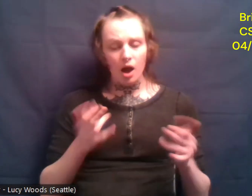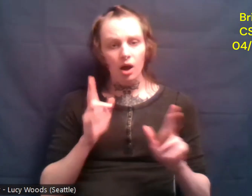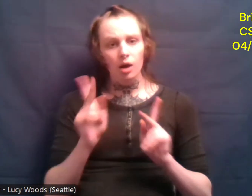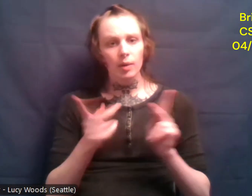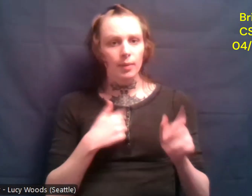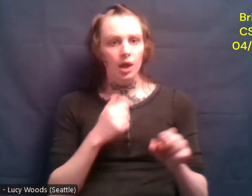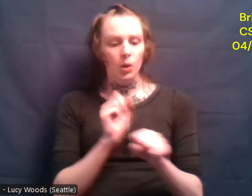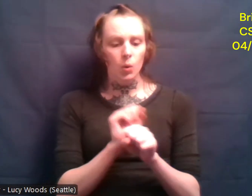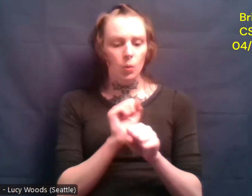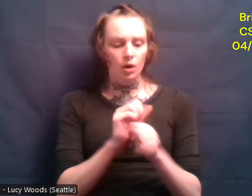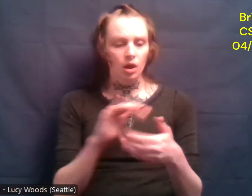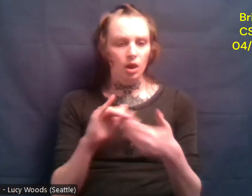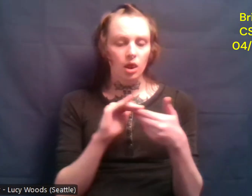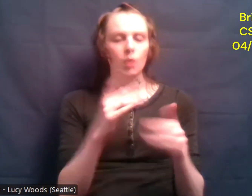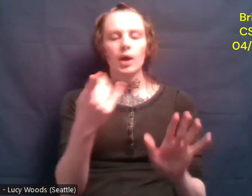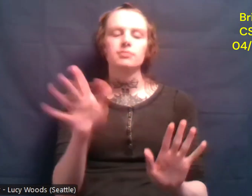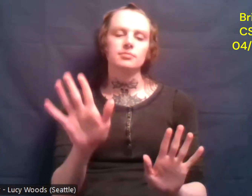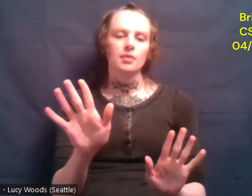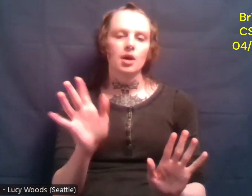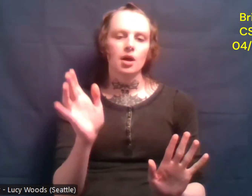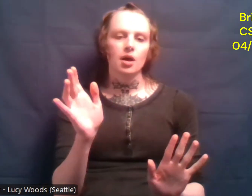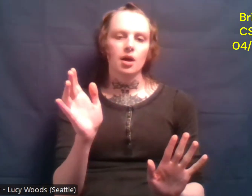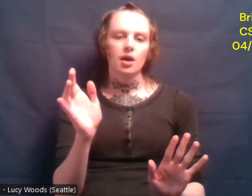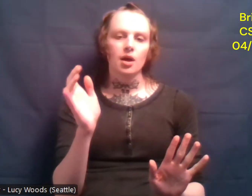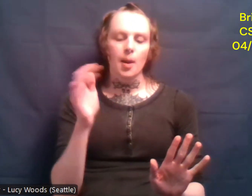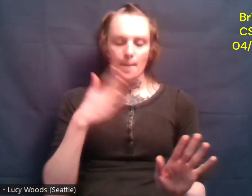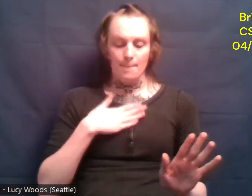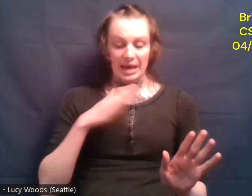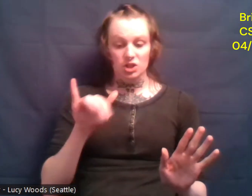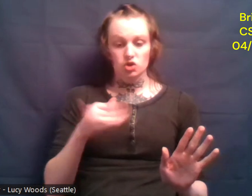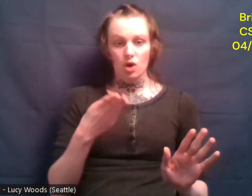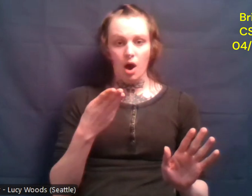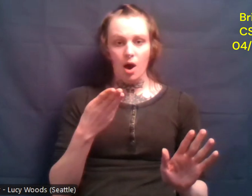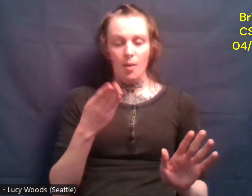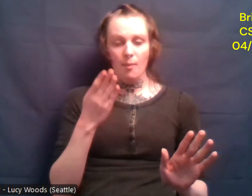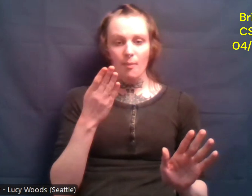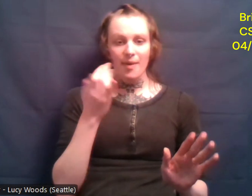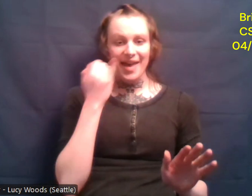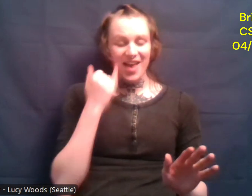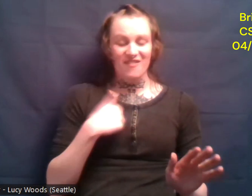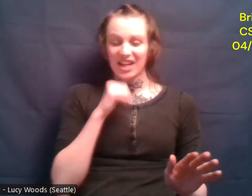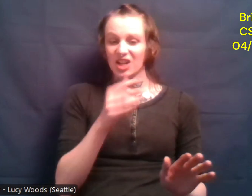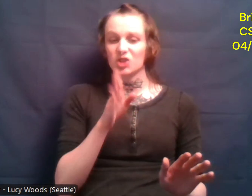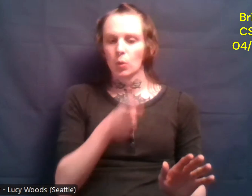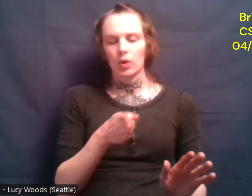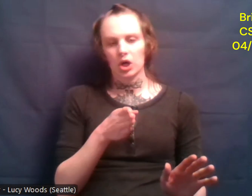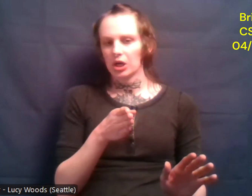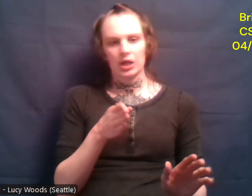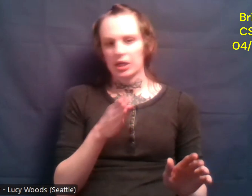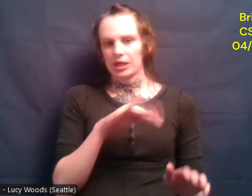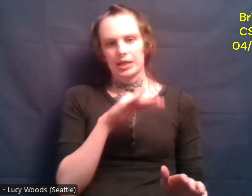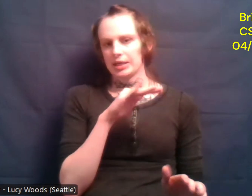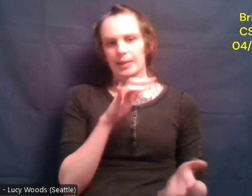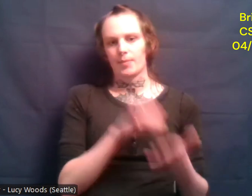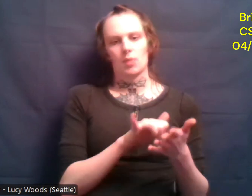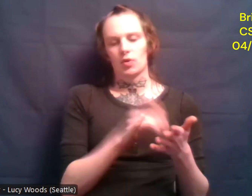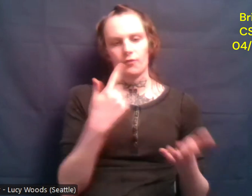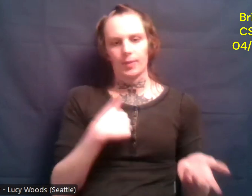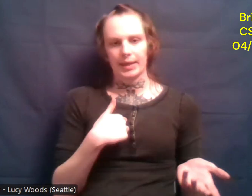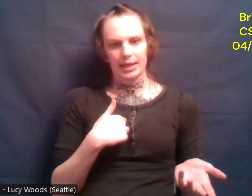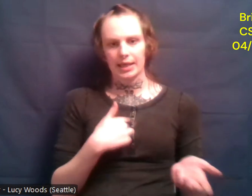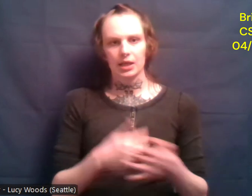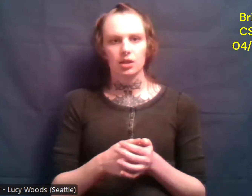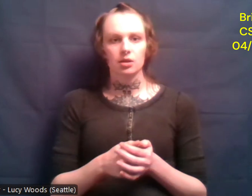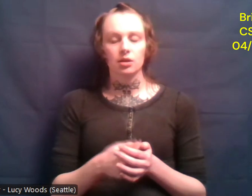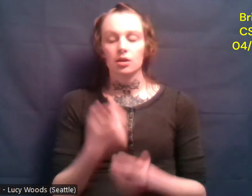I would never have this job if I weren't sober. I would never be able to keep it. I wouldn't have, I, in November, I got a new position